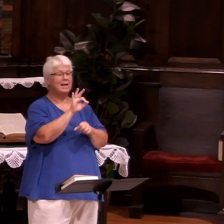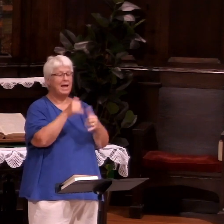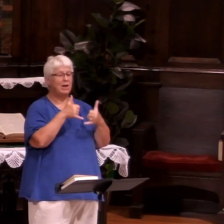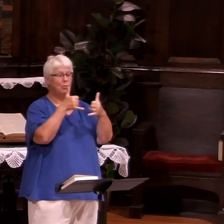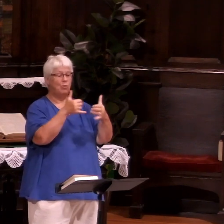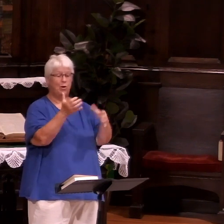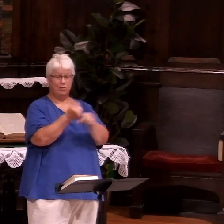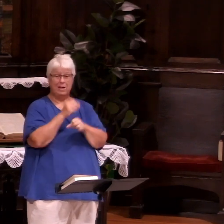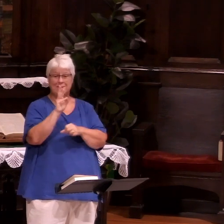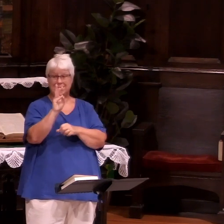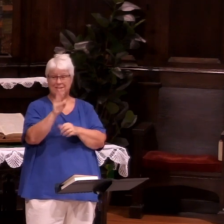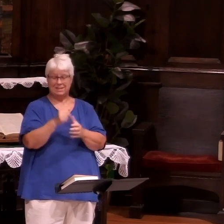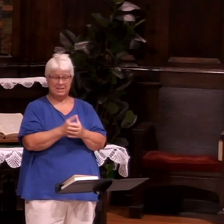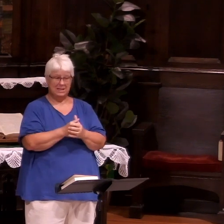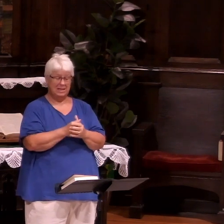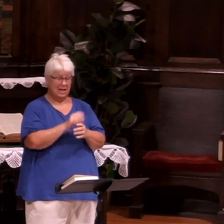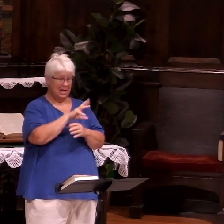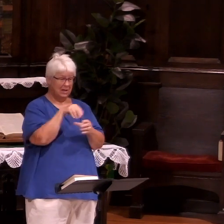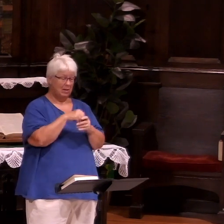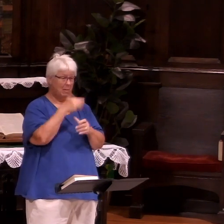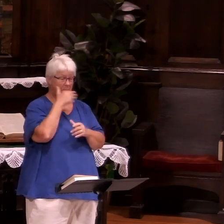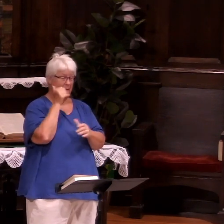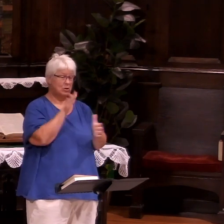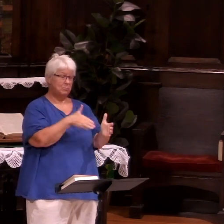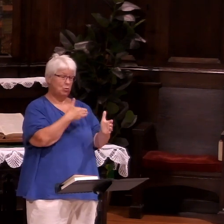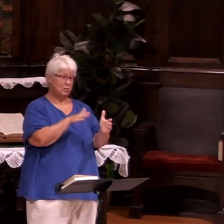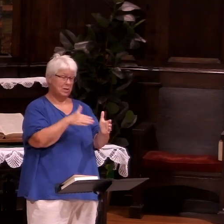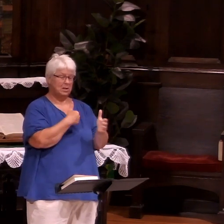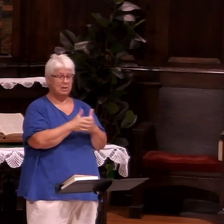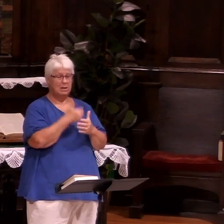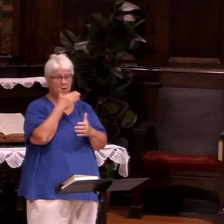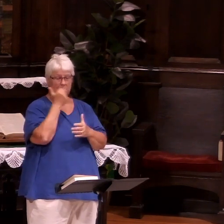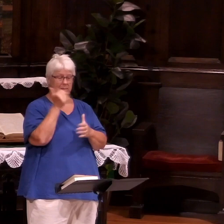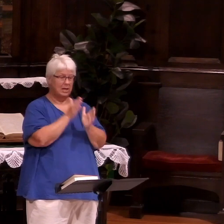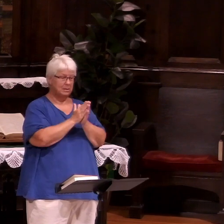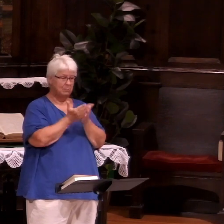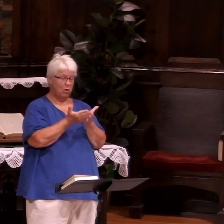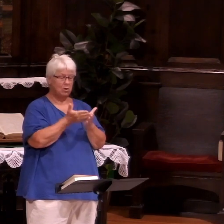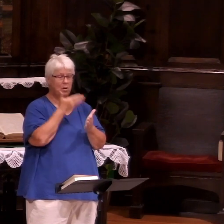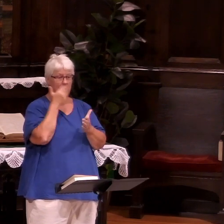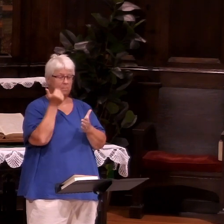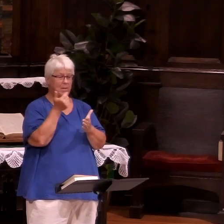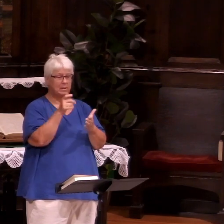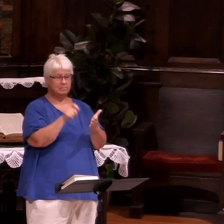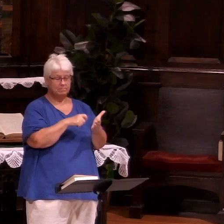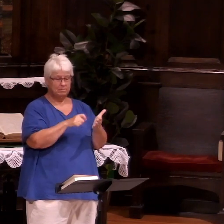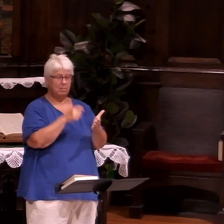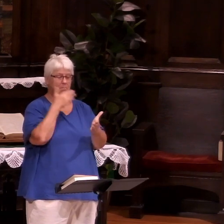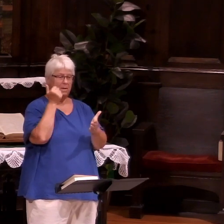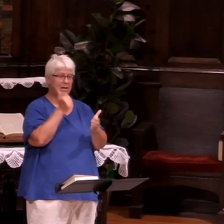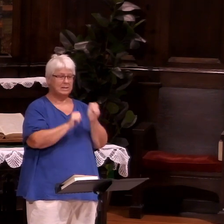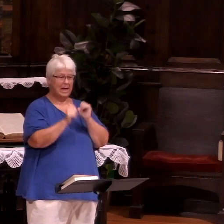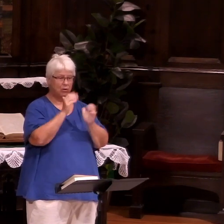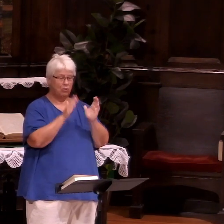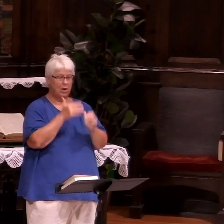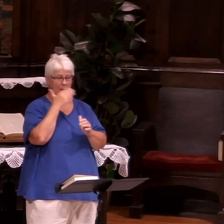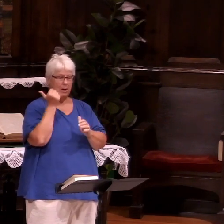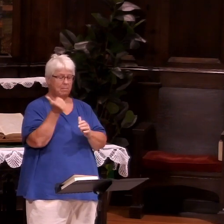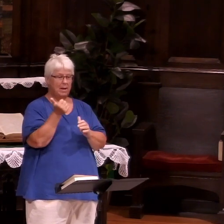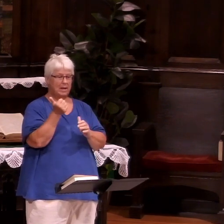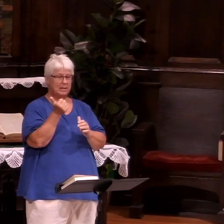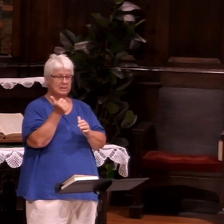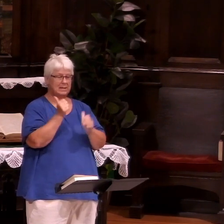winning 6, including Best Musical, Best Book, Best Score, Best Actor, and Best